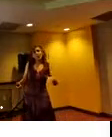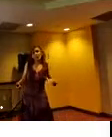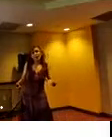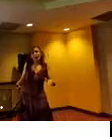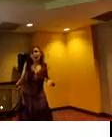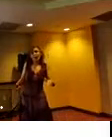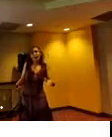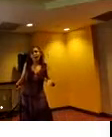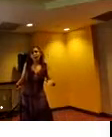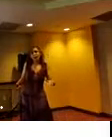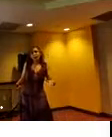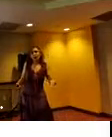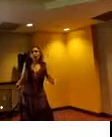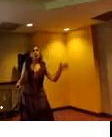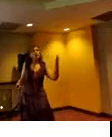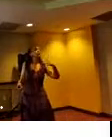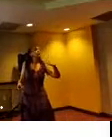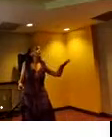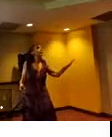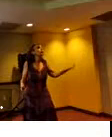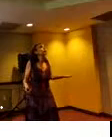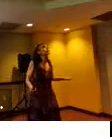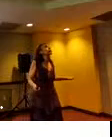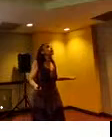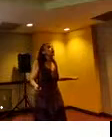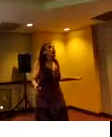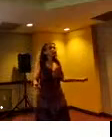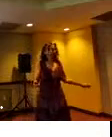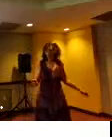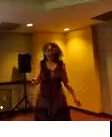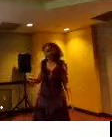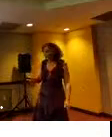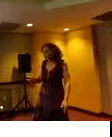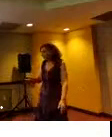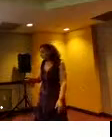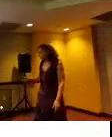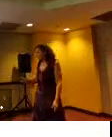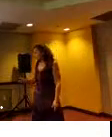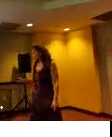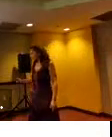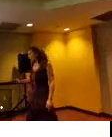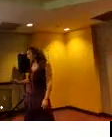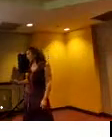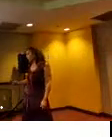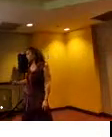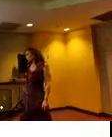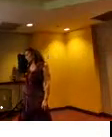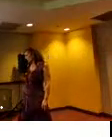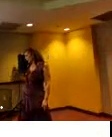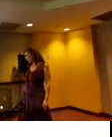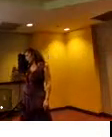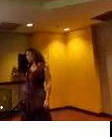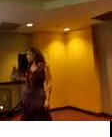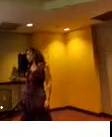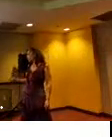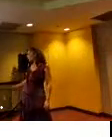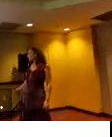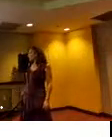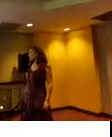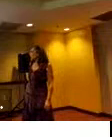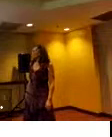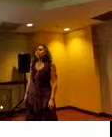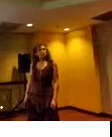that we think we may have that are really just conditions of life. Okay, let's see what we have